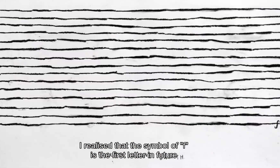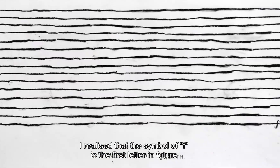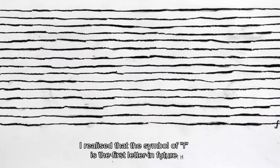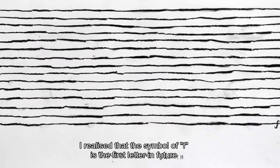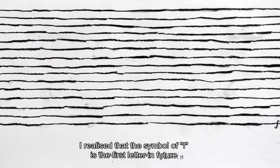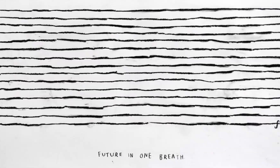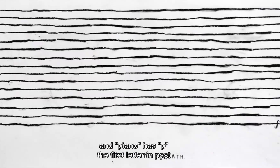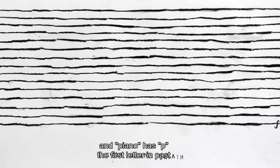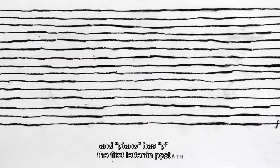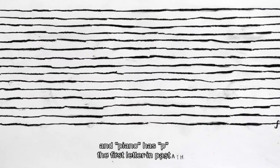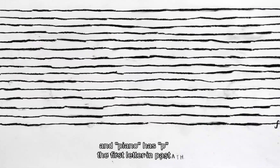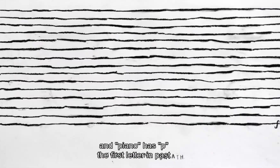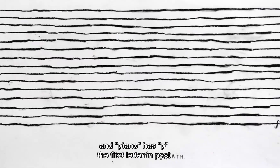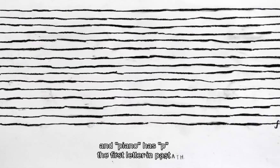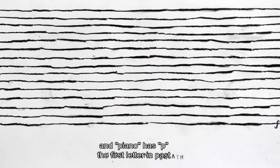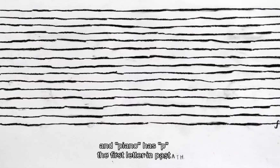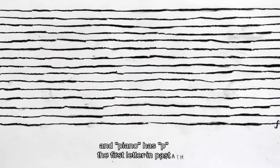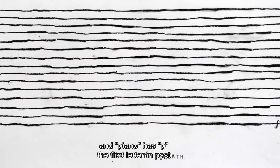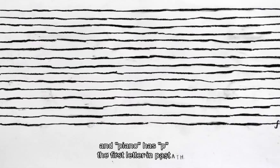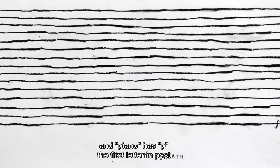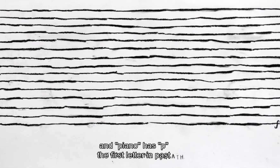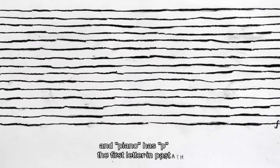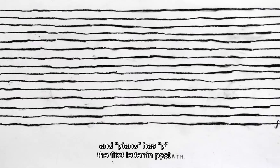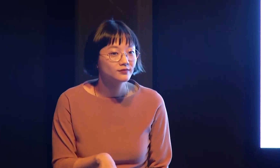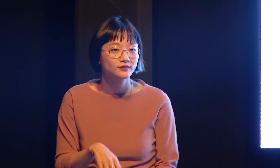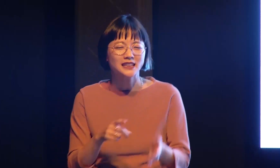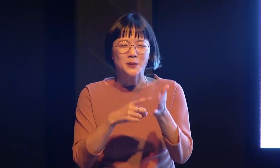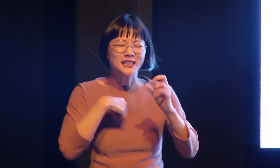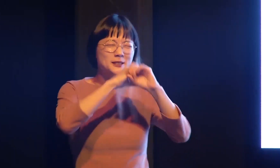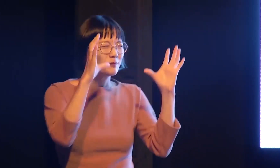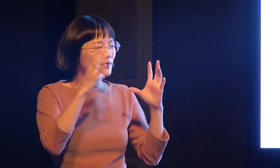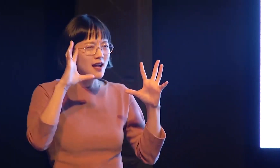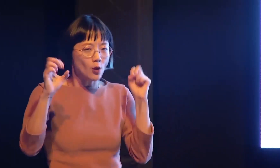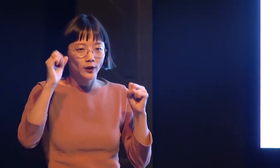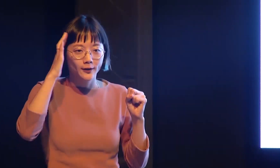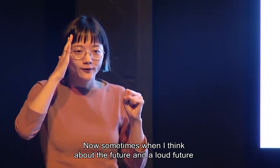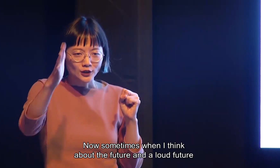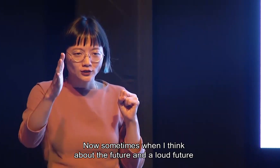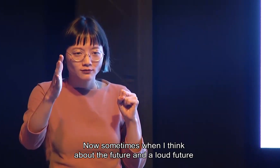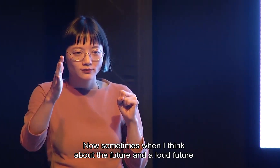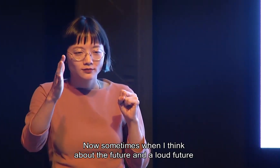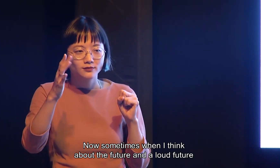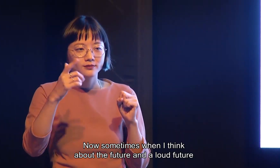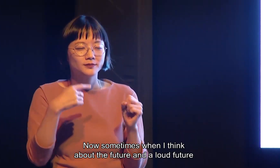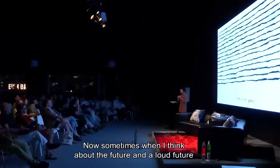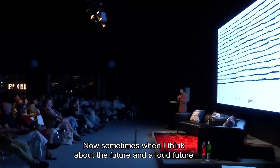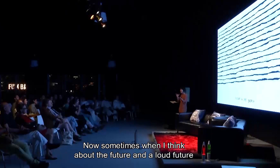in future, and piano has P, the first letter in past. Now, sometimes when I think about the future and a